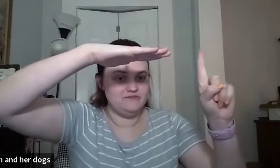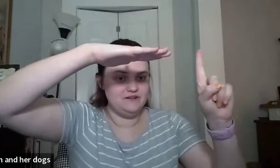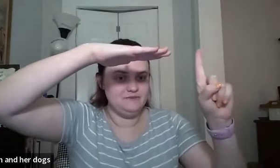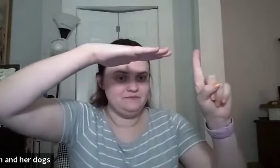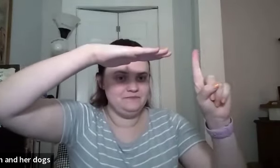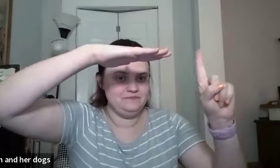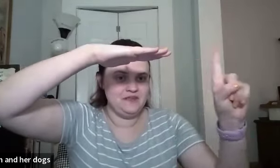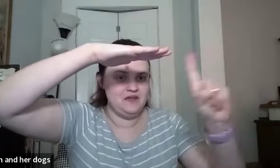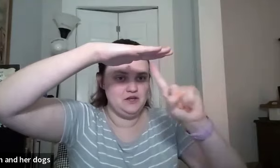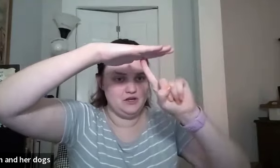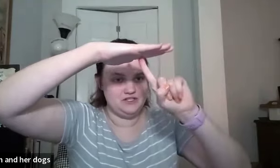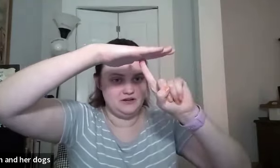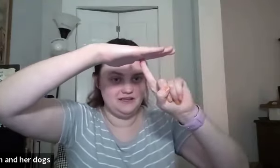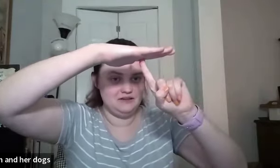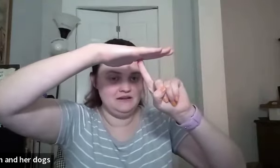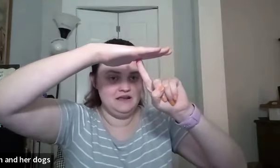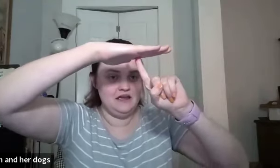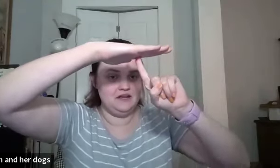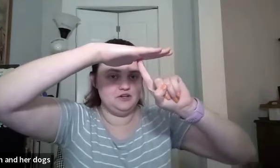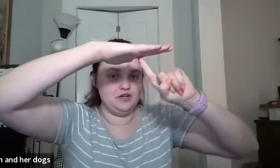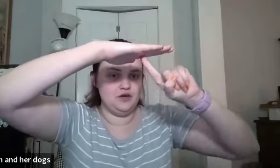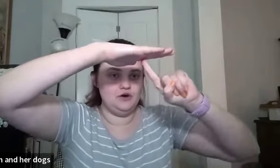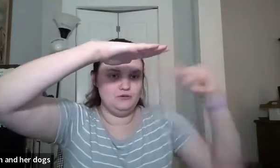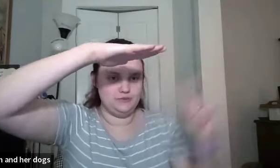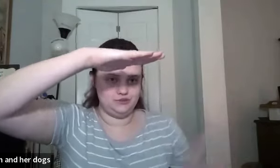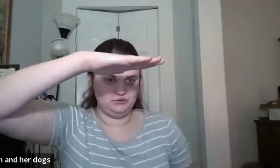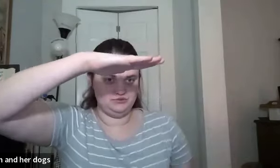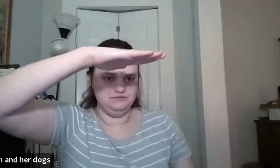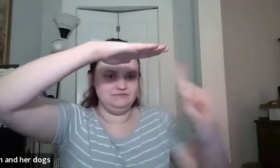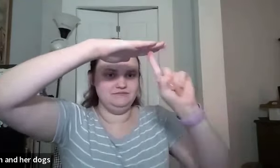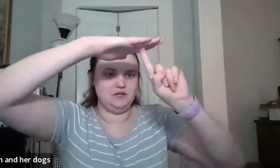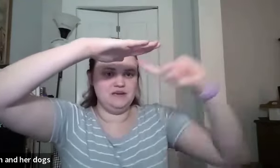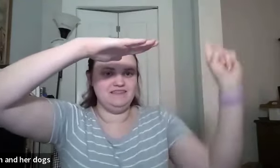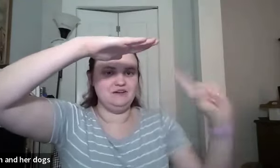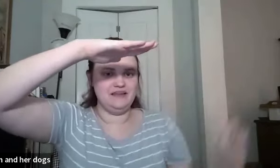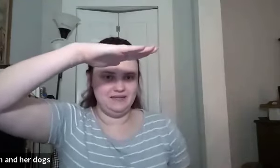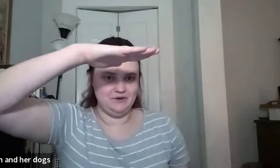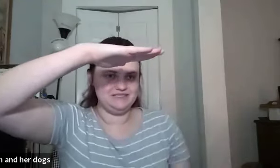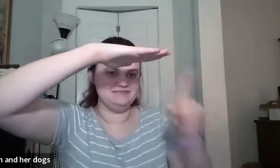finger. You're gonna start here and you're gonna go, you're gonna make little lightning marks.